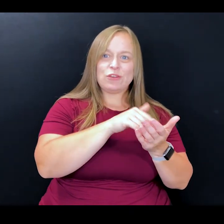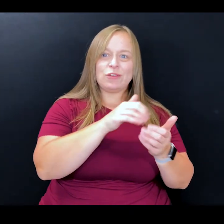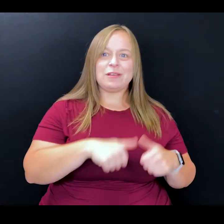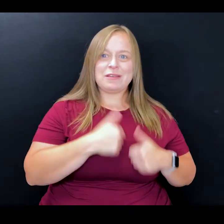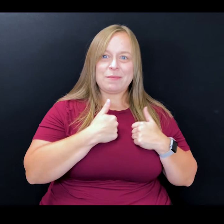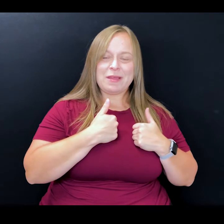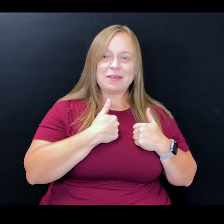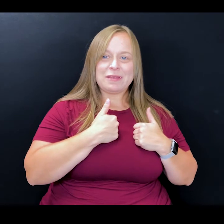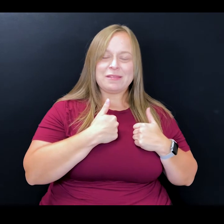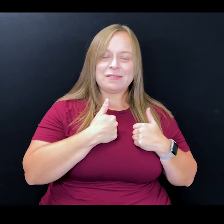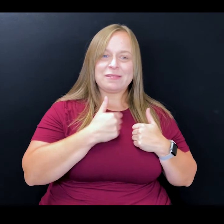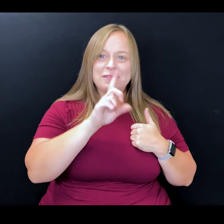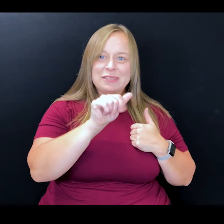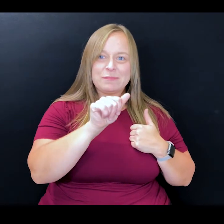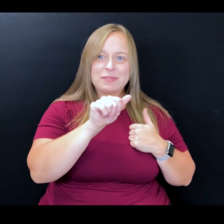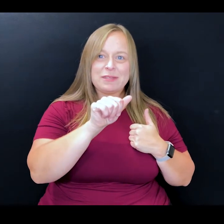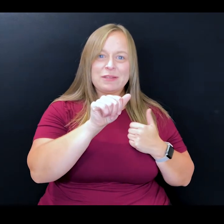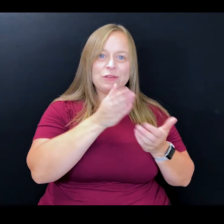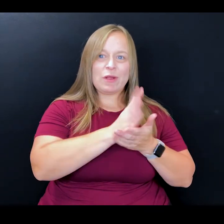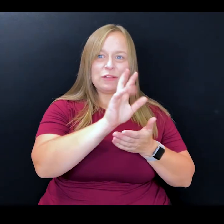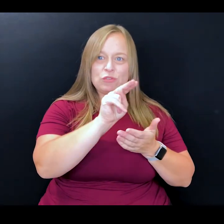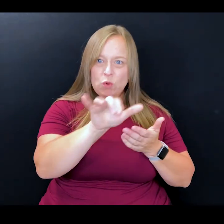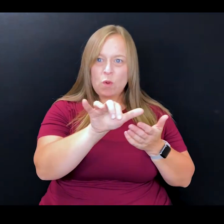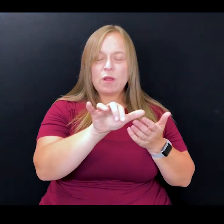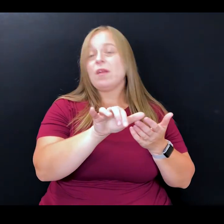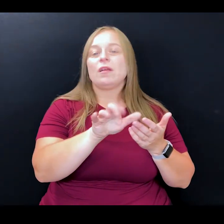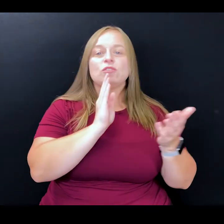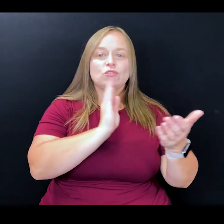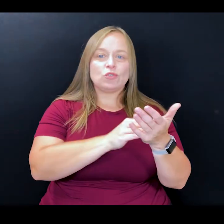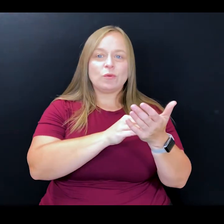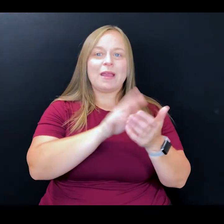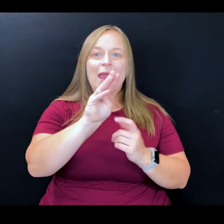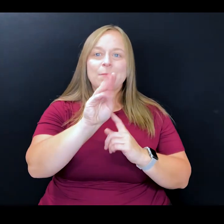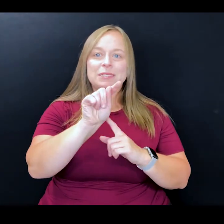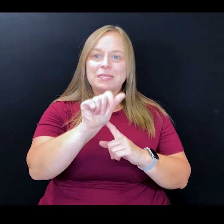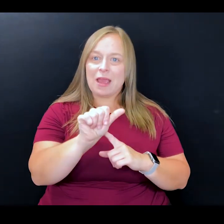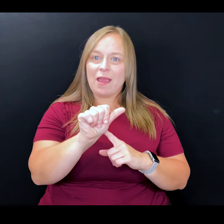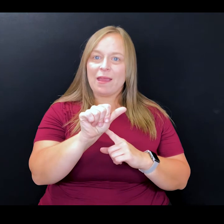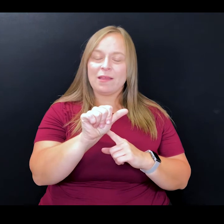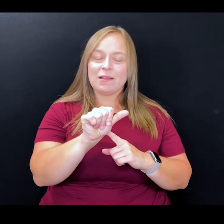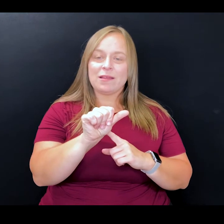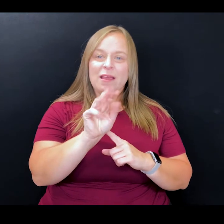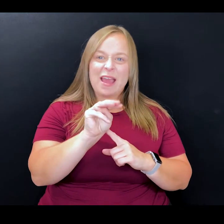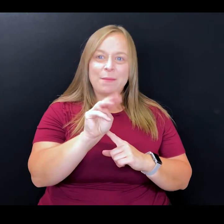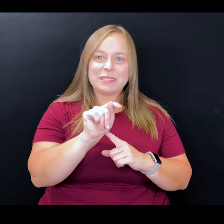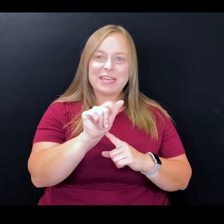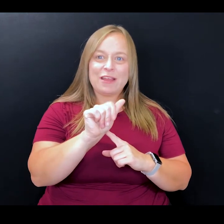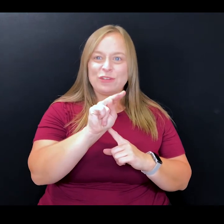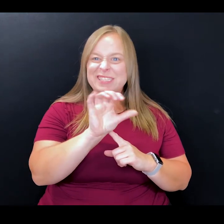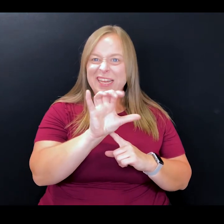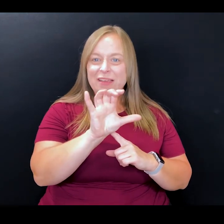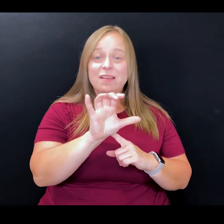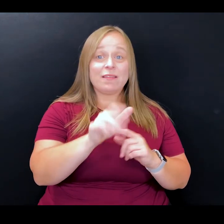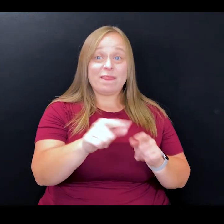for Independence and Disability Rights in New York on suing the MTA because